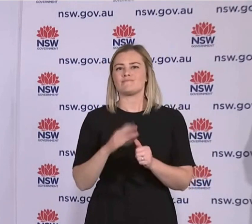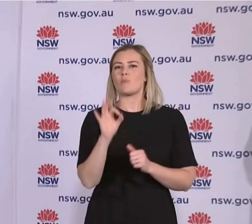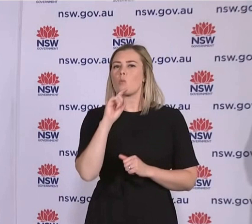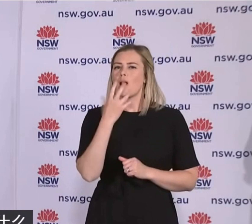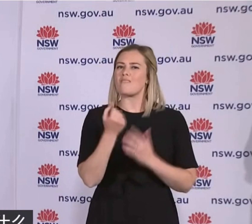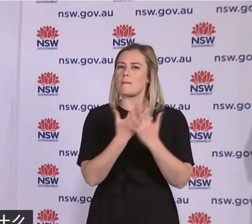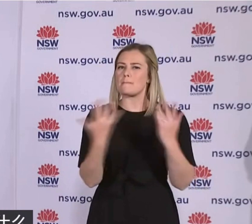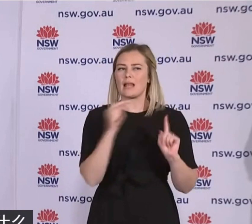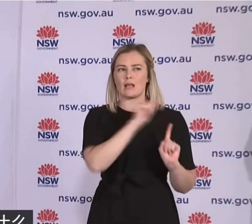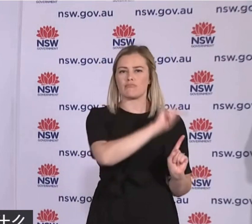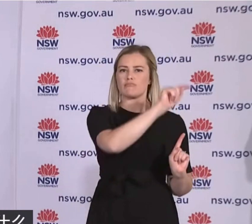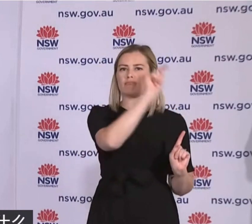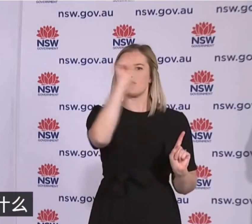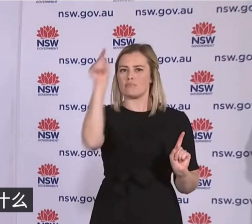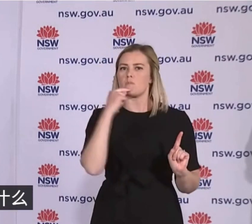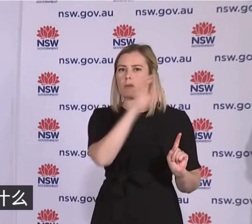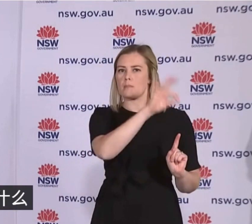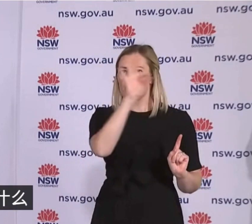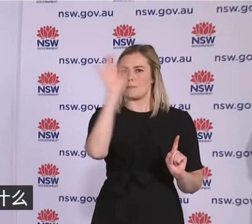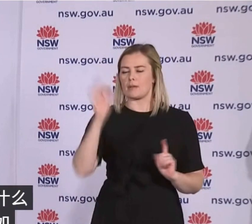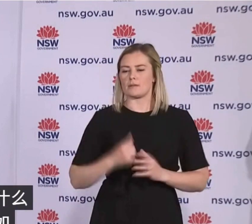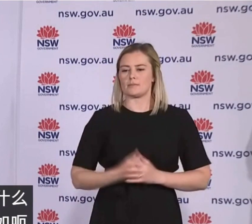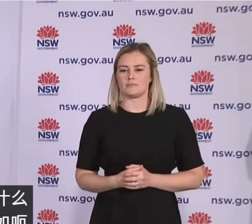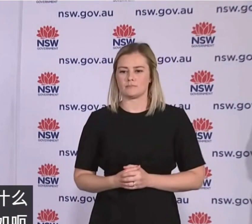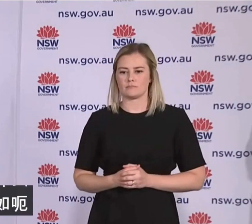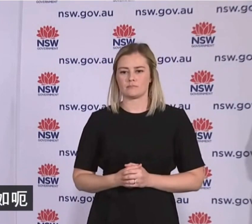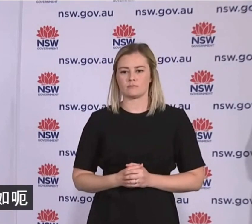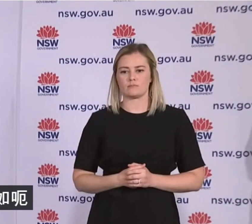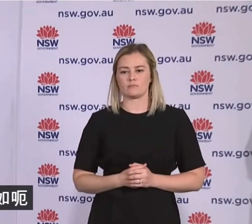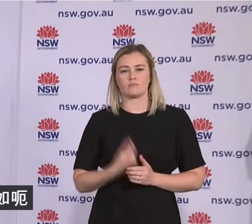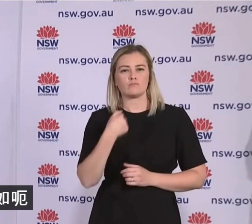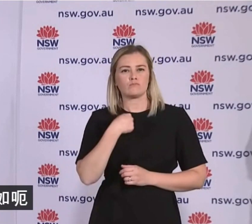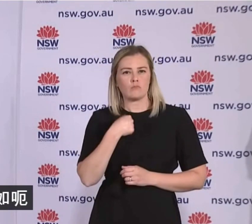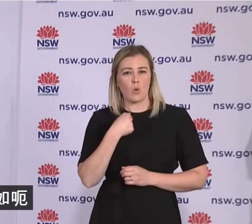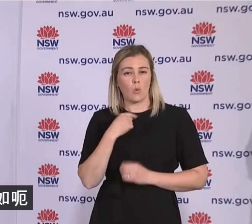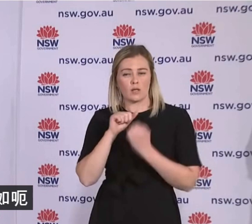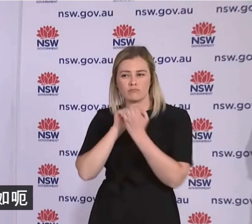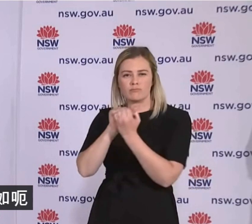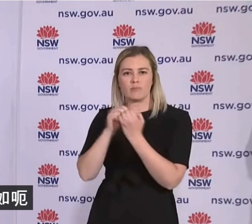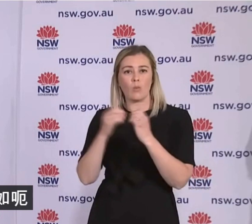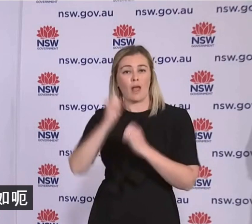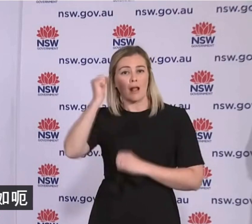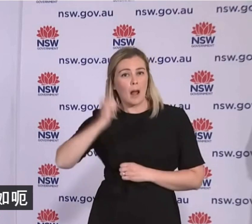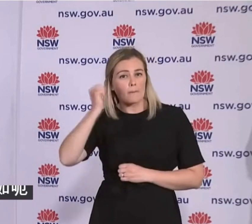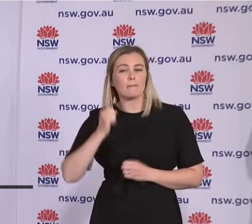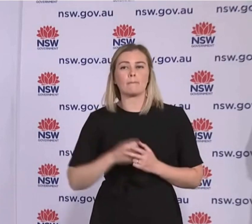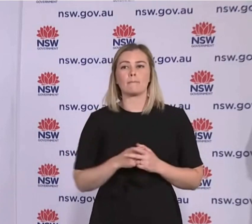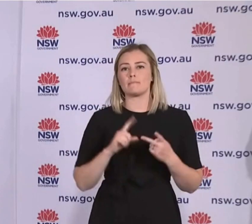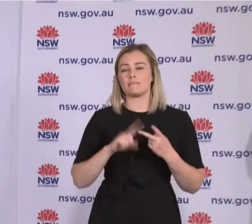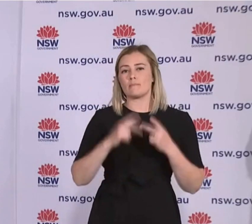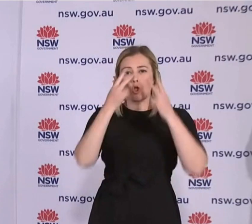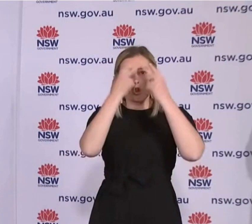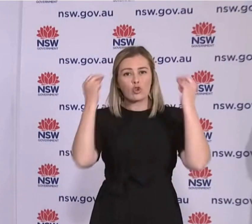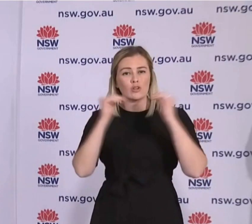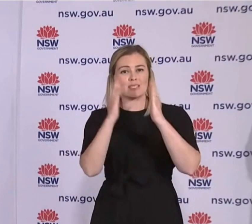in selecting those locations? Oh, well, we're looking at industries such as clubs, aged care facilities. It's going to